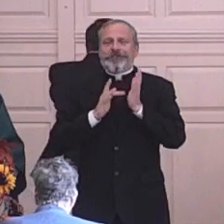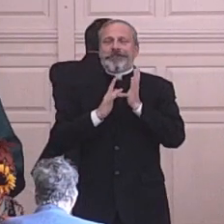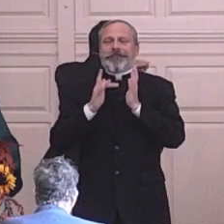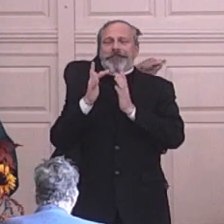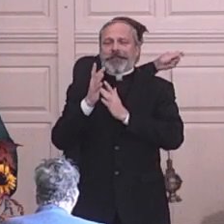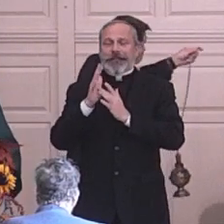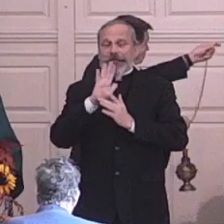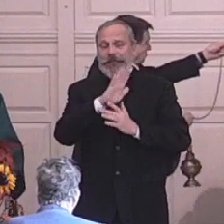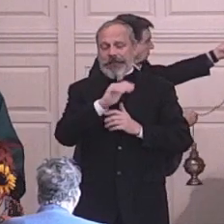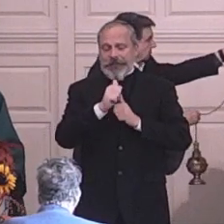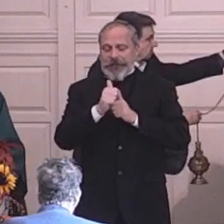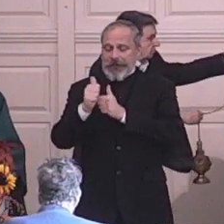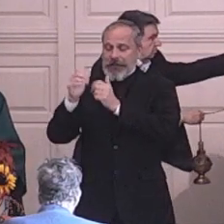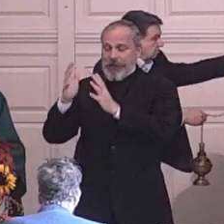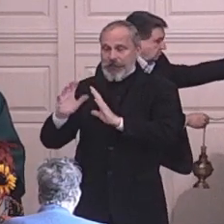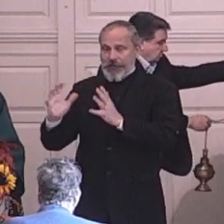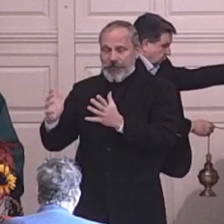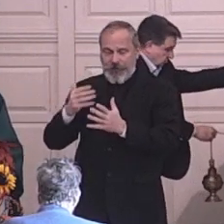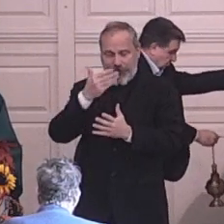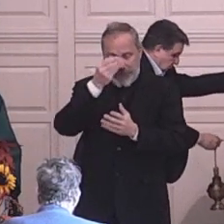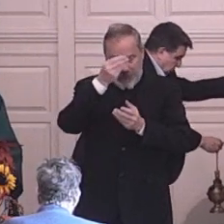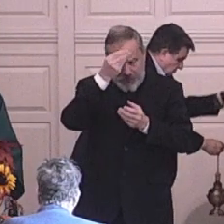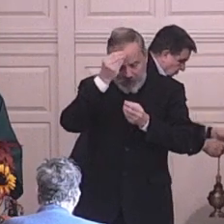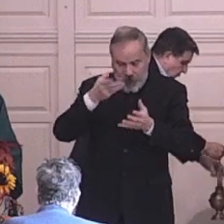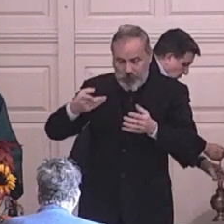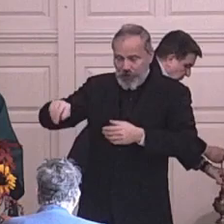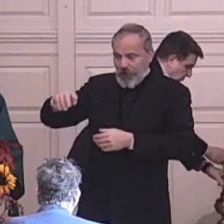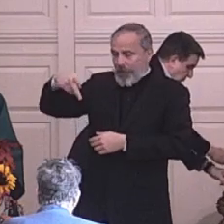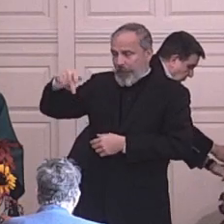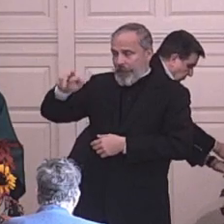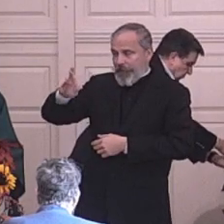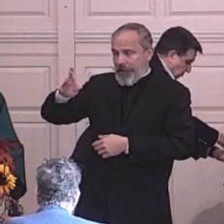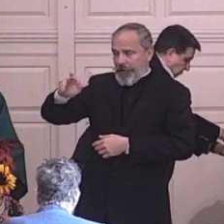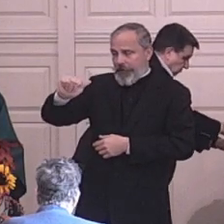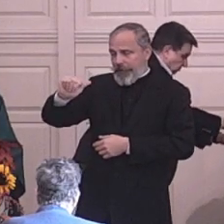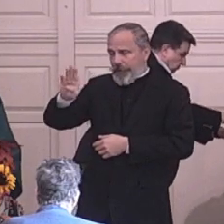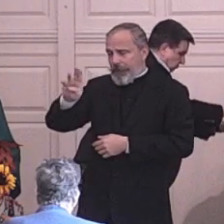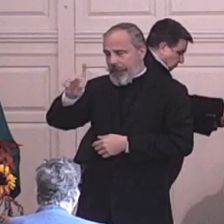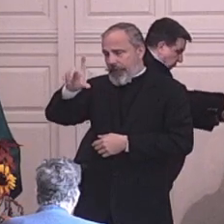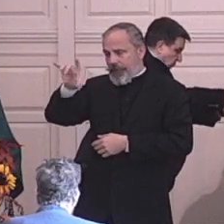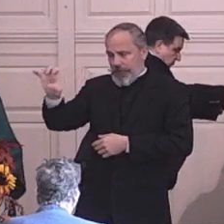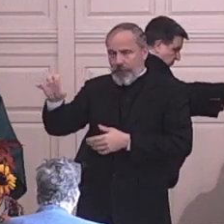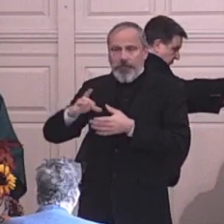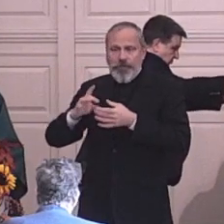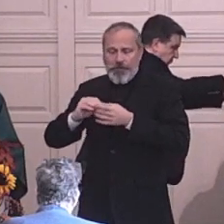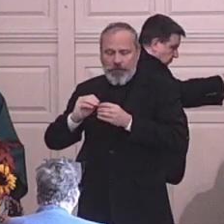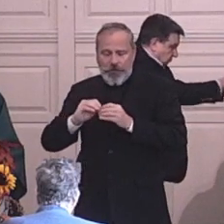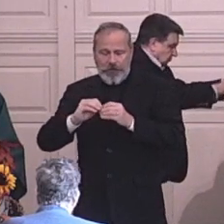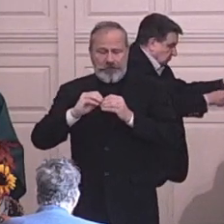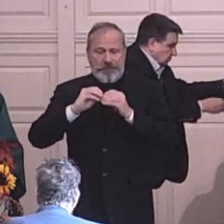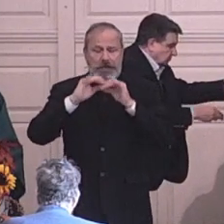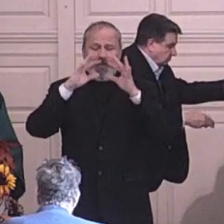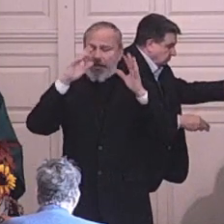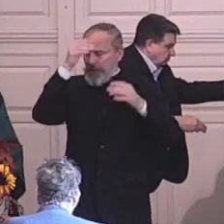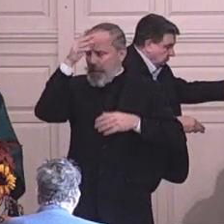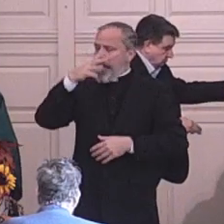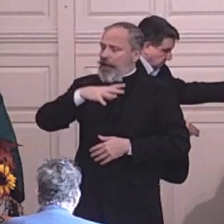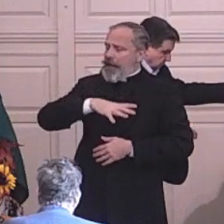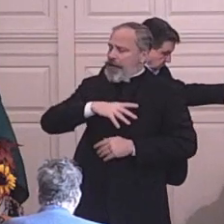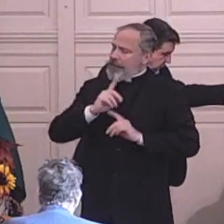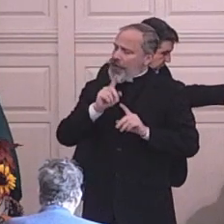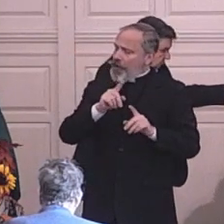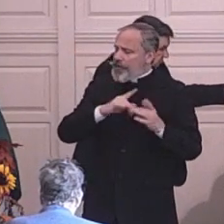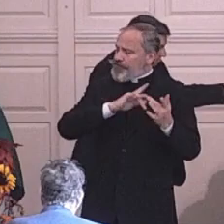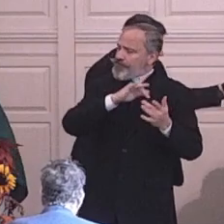Jesus said to his disciples this parable. A man going on a journey called